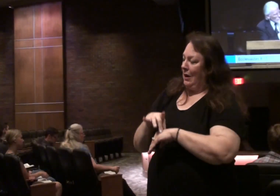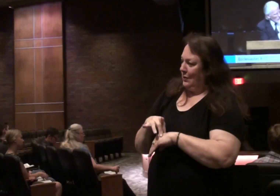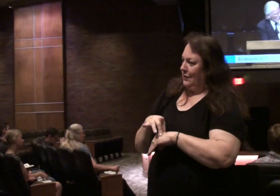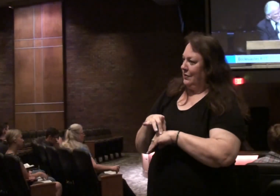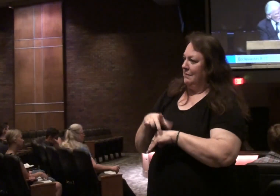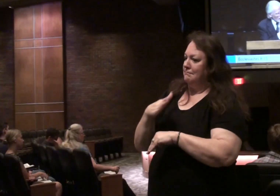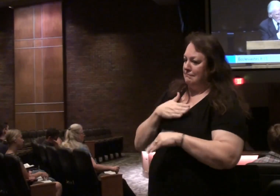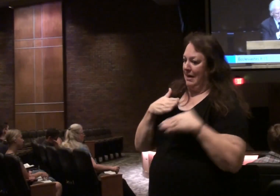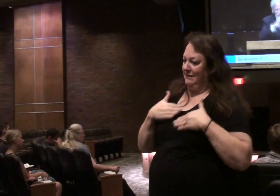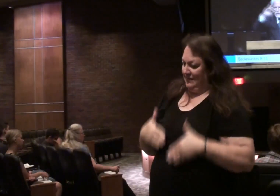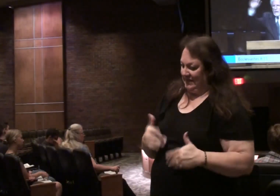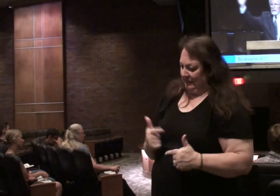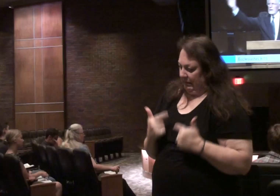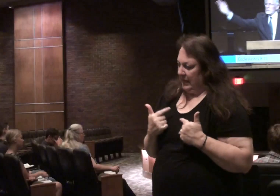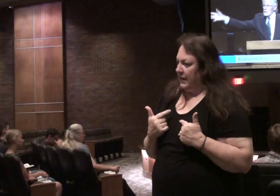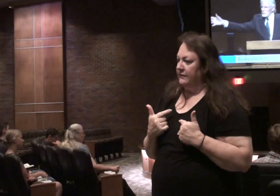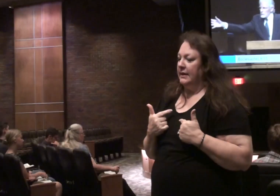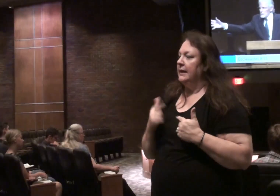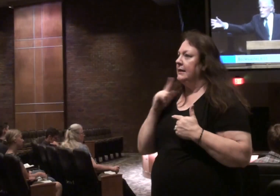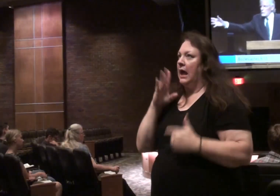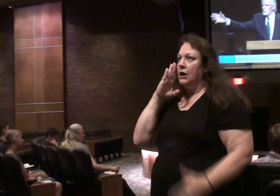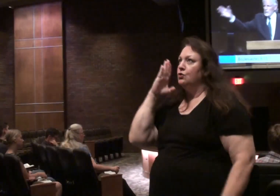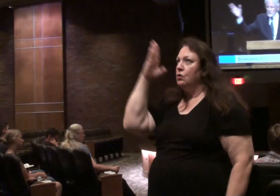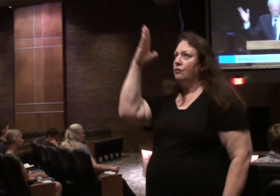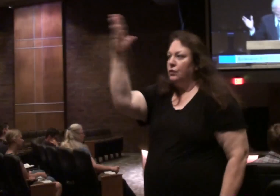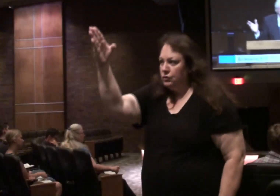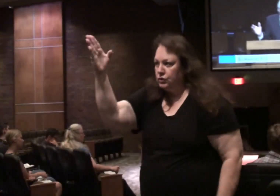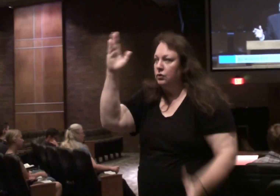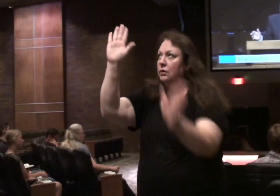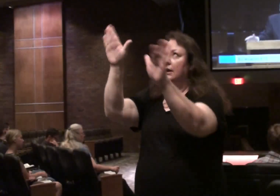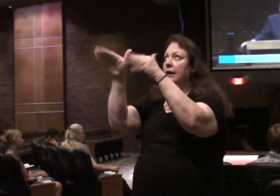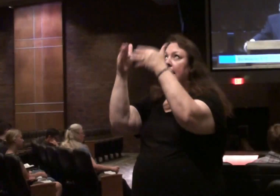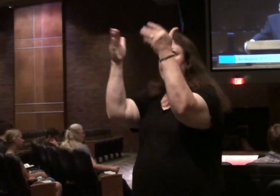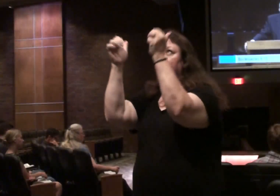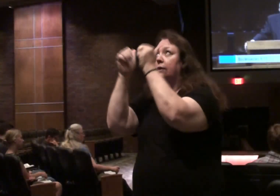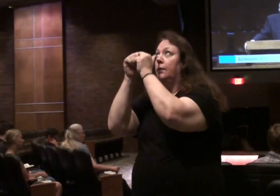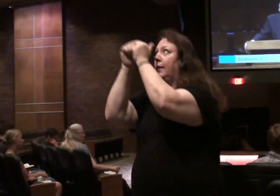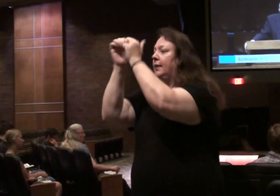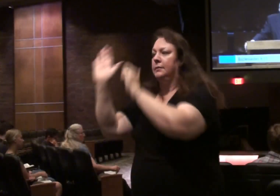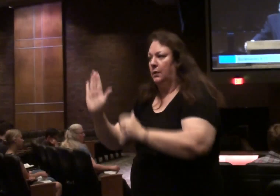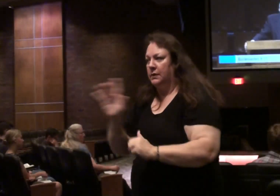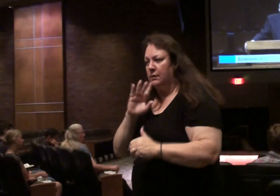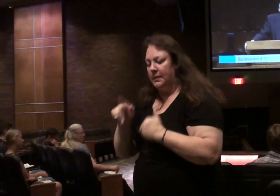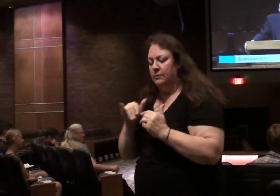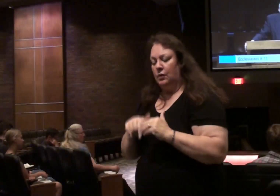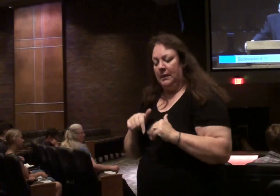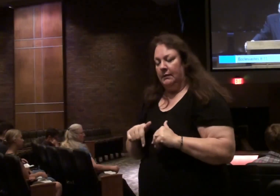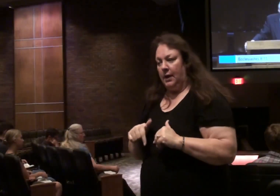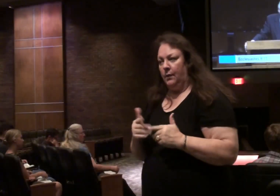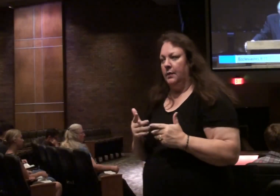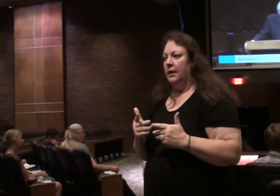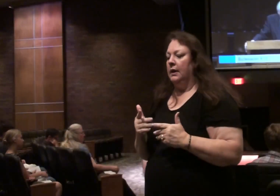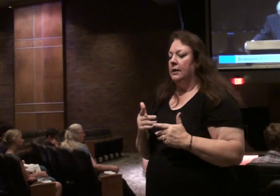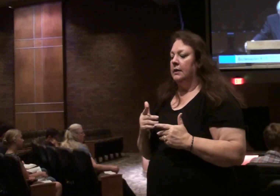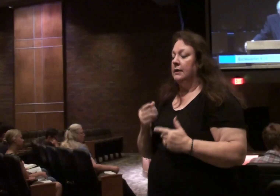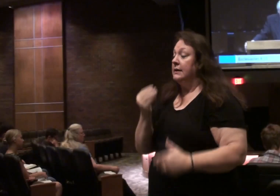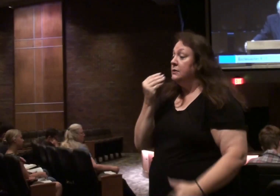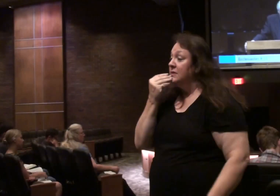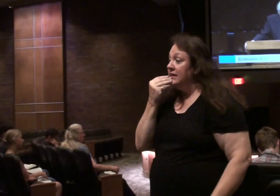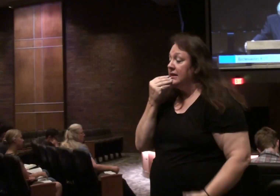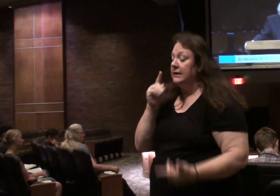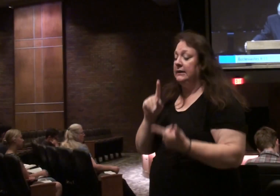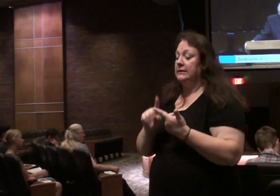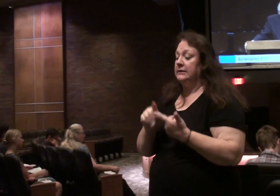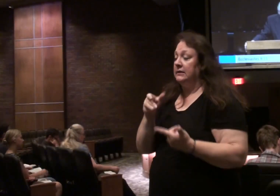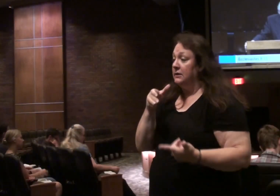our physical life. He's not just carrying us to the future when we'll be in glory with him. except to eat